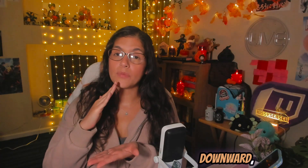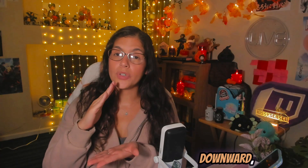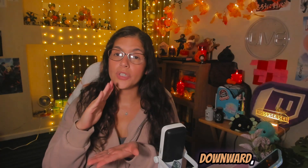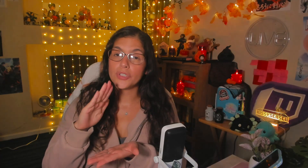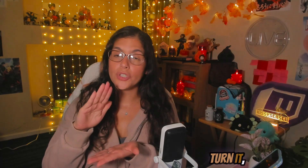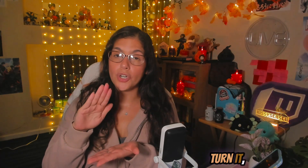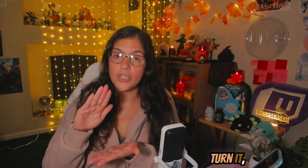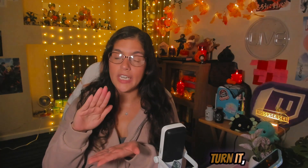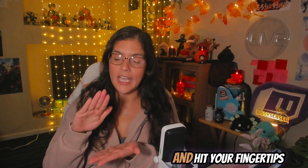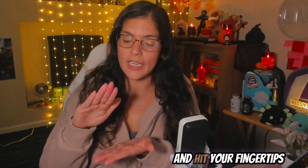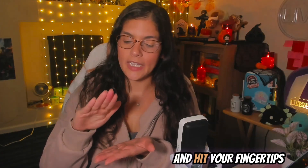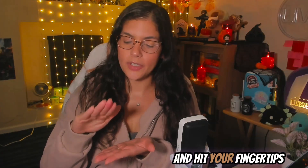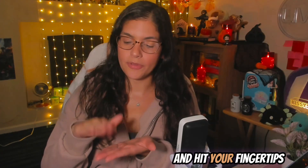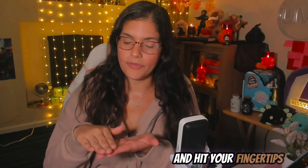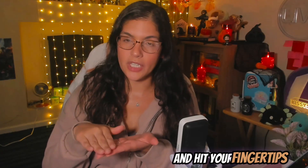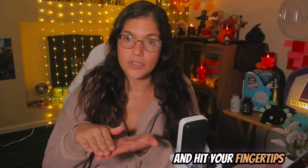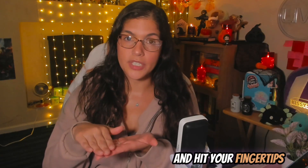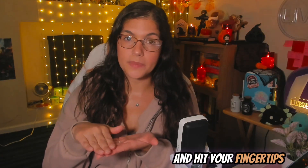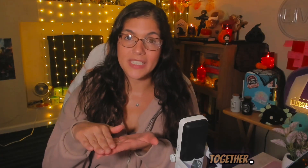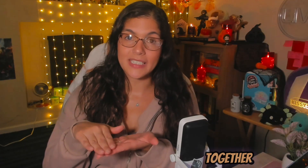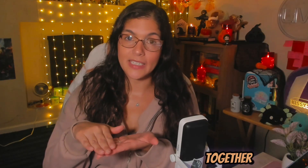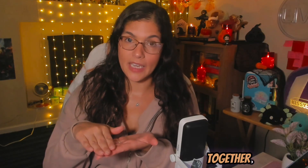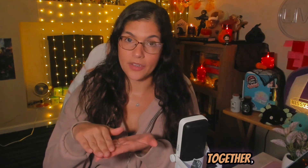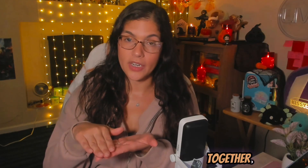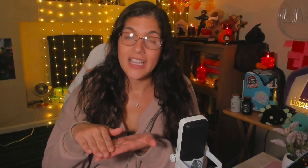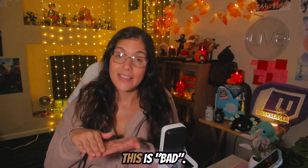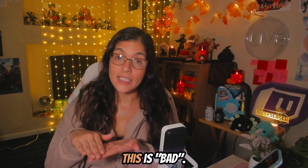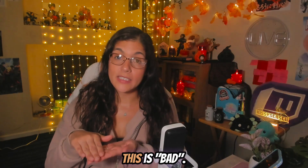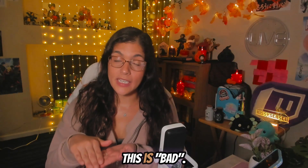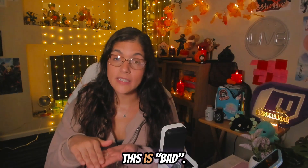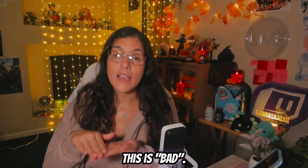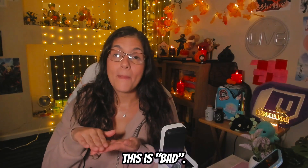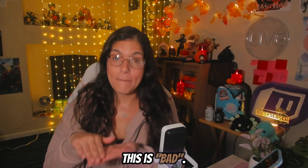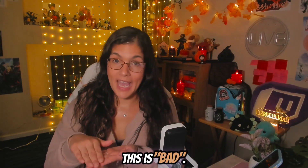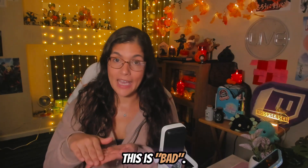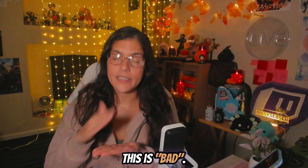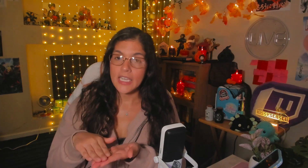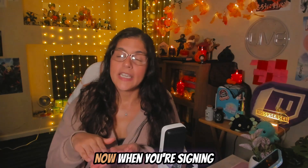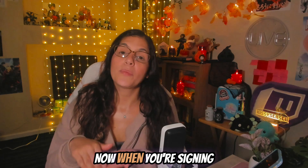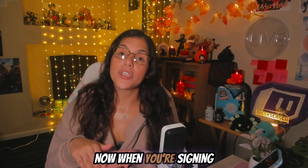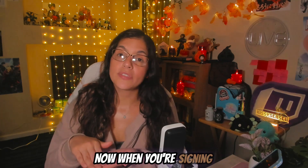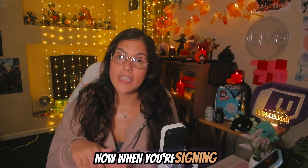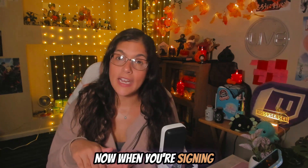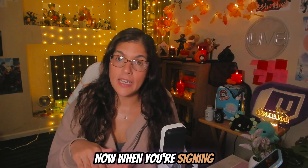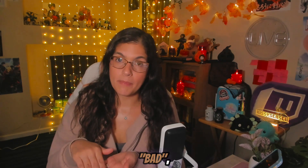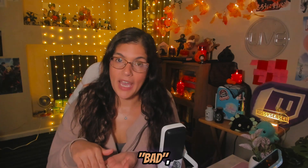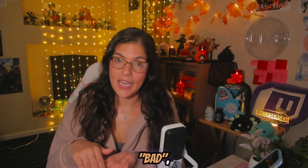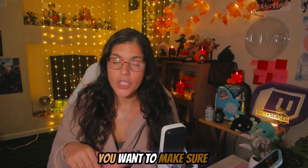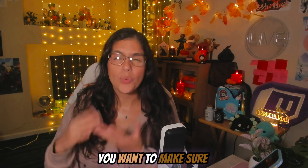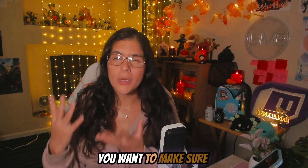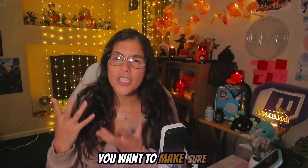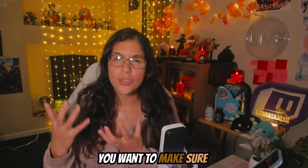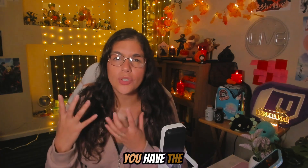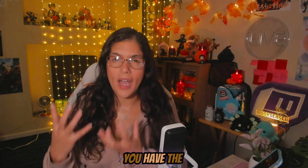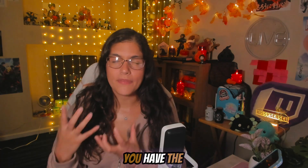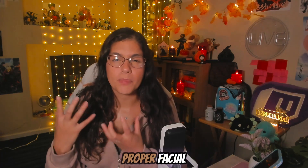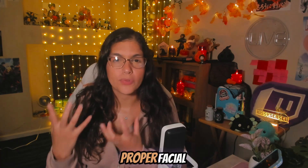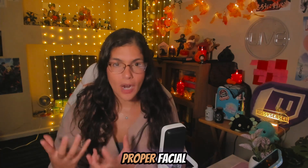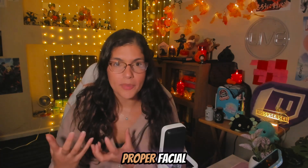downward, turn it, and hit your fingertips together. This is bad. Now, when you're signing bad, you want to make sure you have the proper